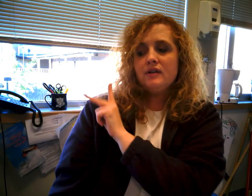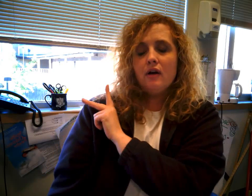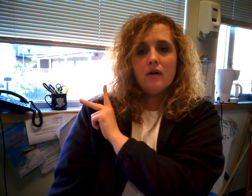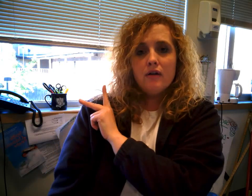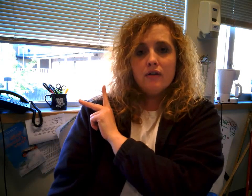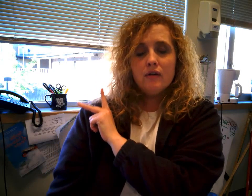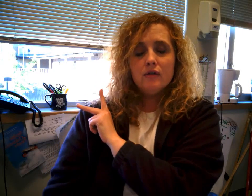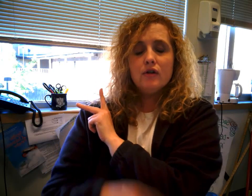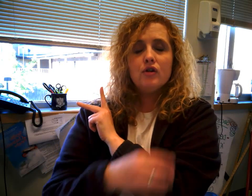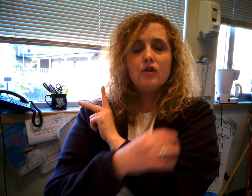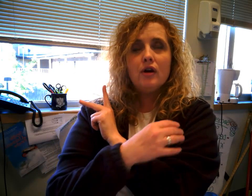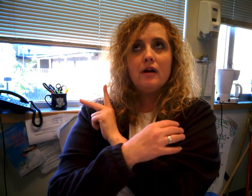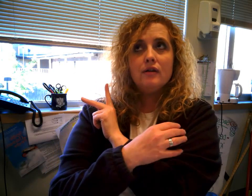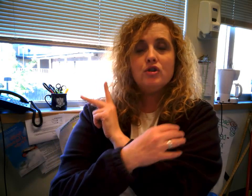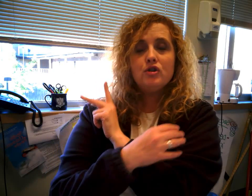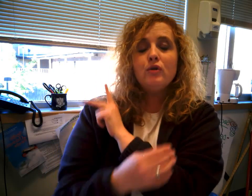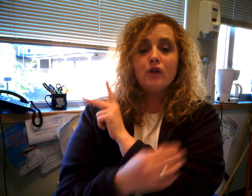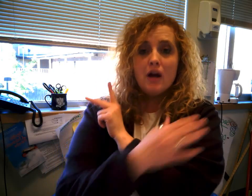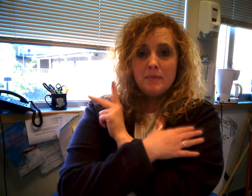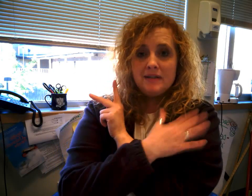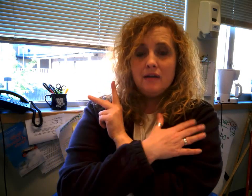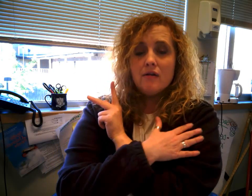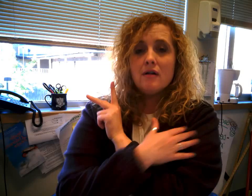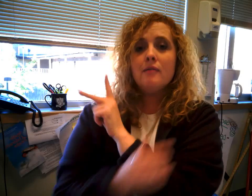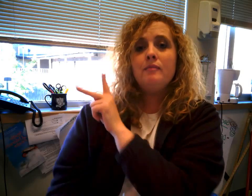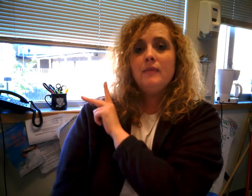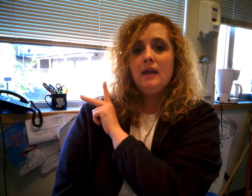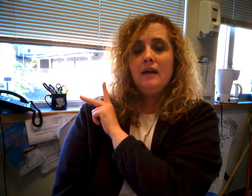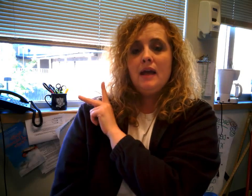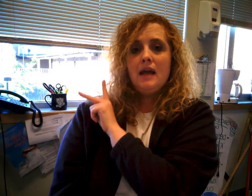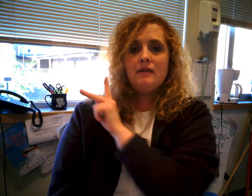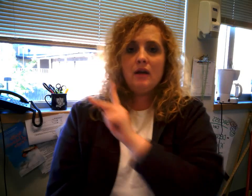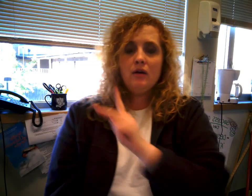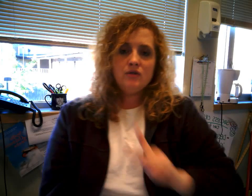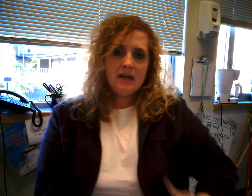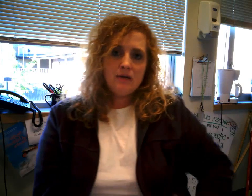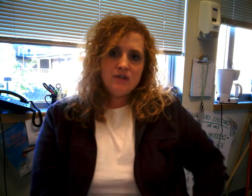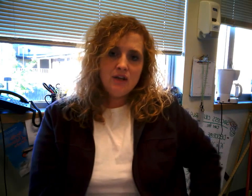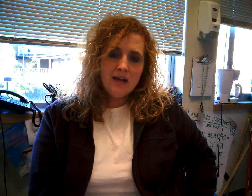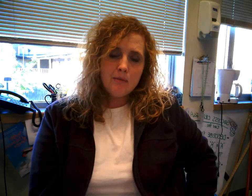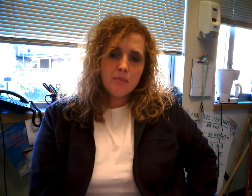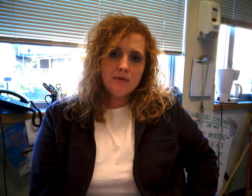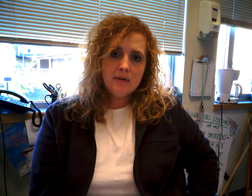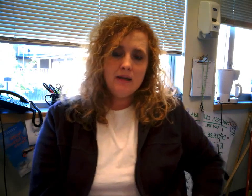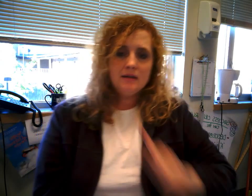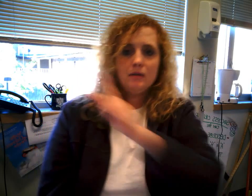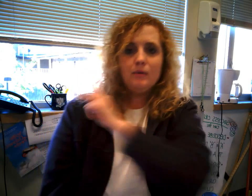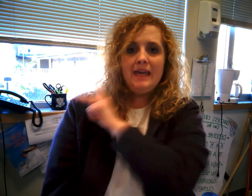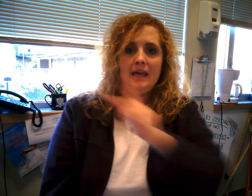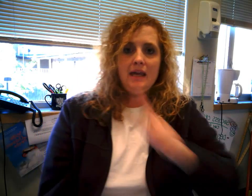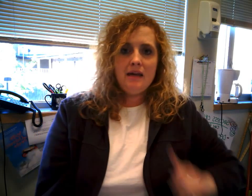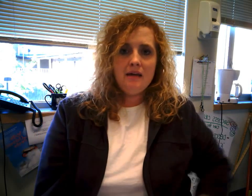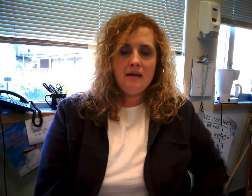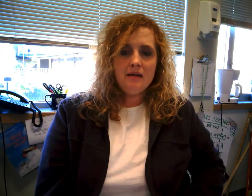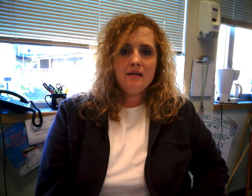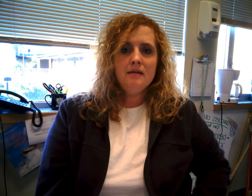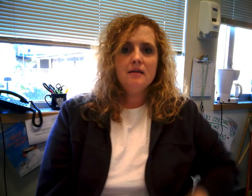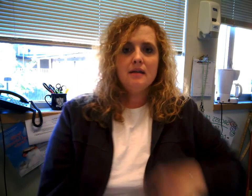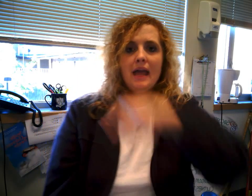year. The next one is switch. It's two V's, and you're just one hand is facing up, the